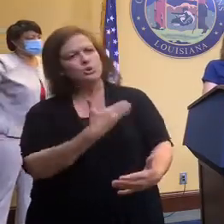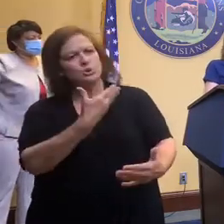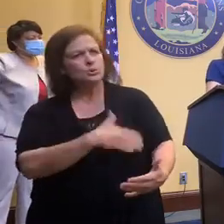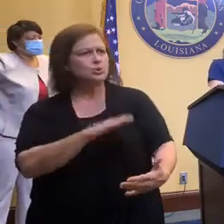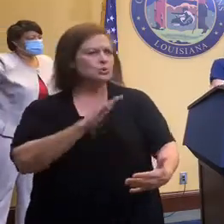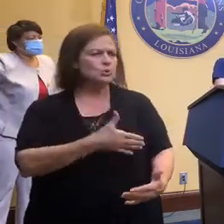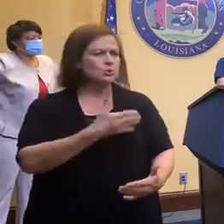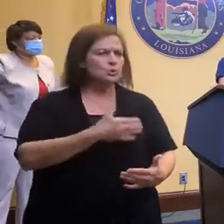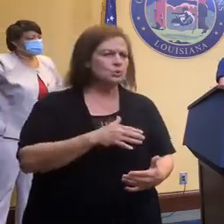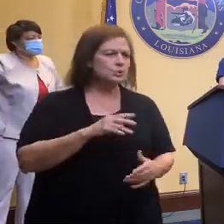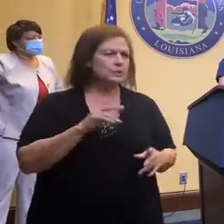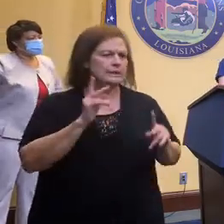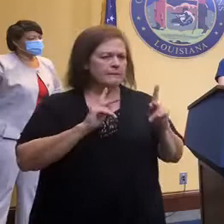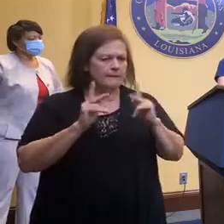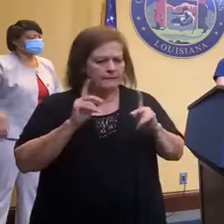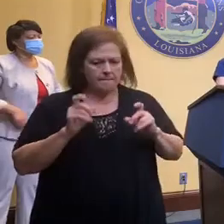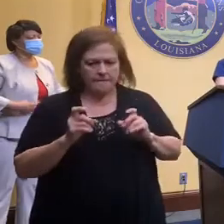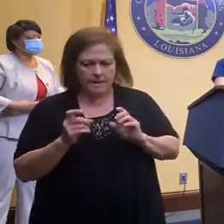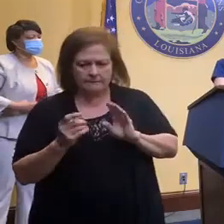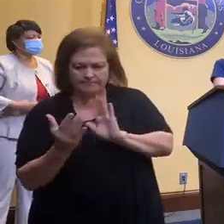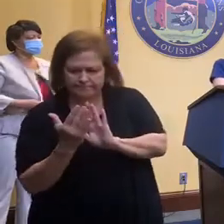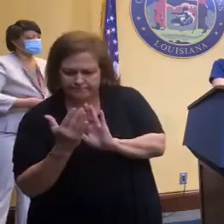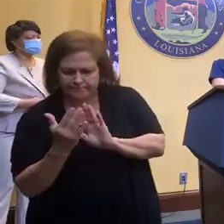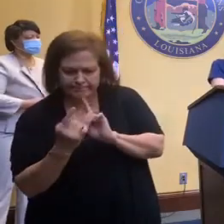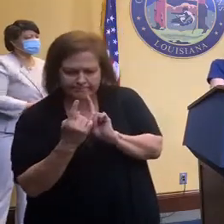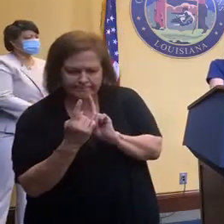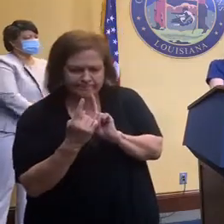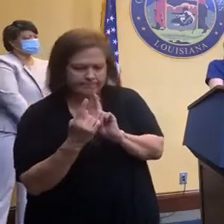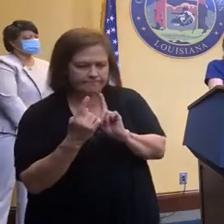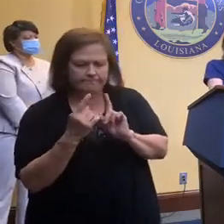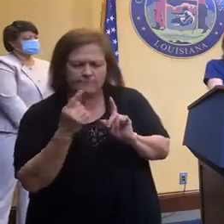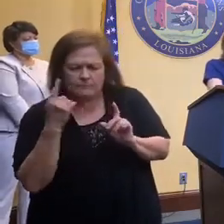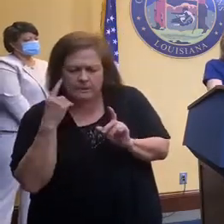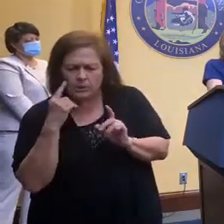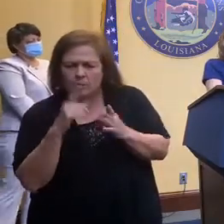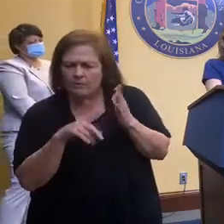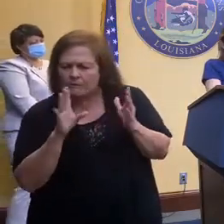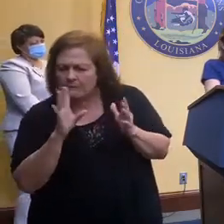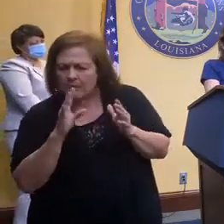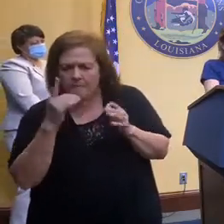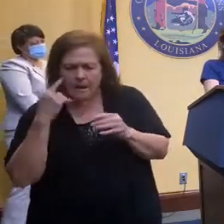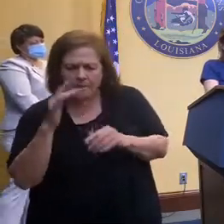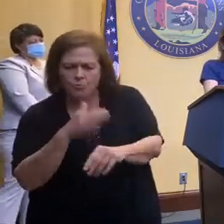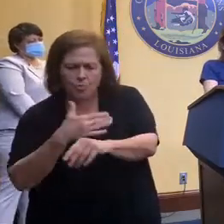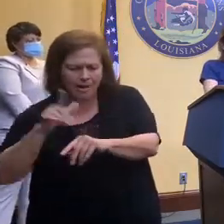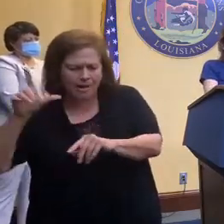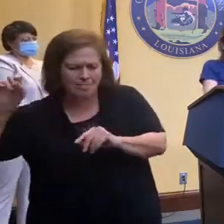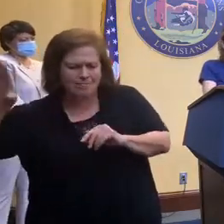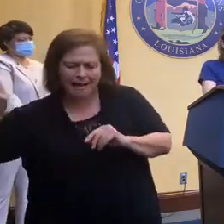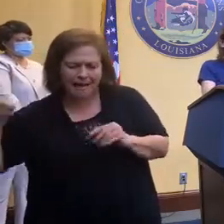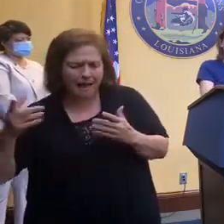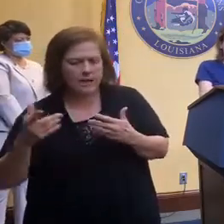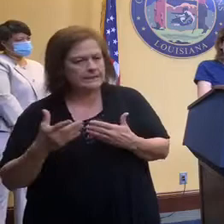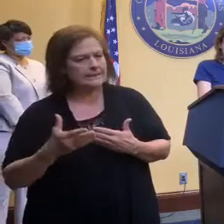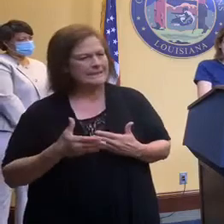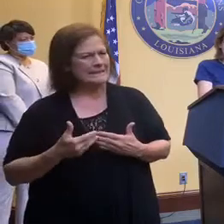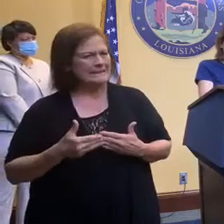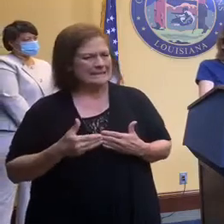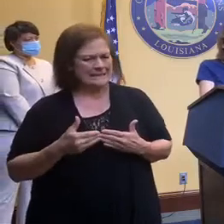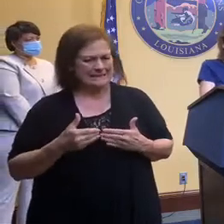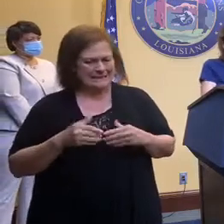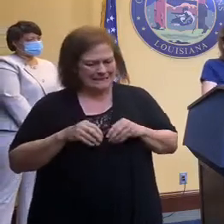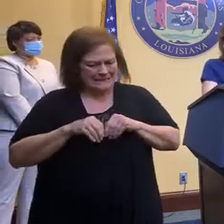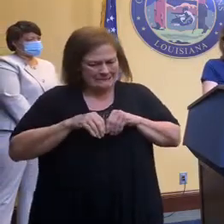meaning people have to be very close to each other to hear each other and talk loudly, and where it's also often, for many